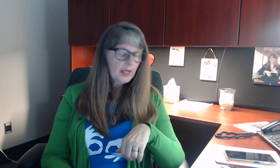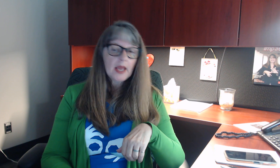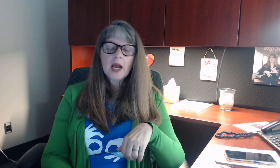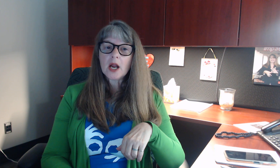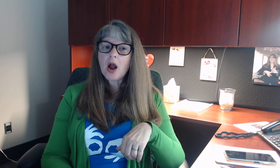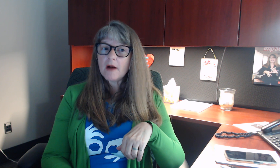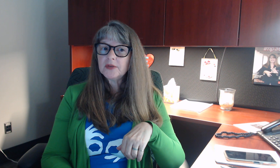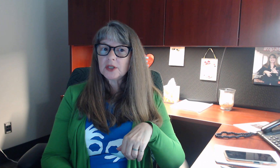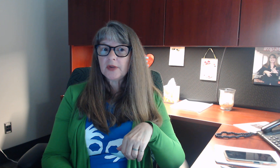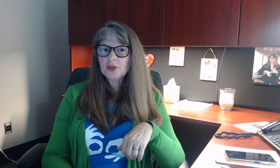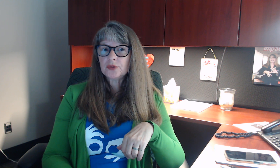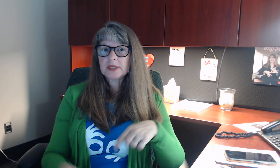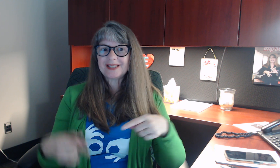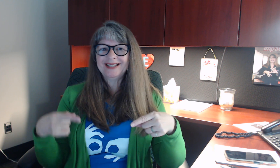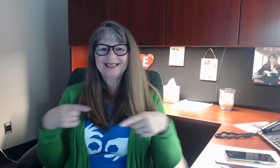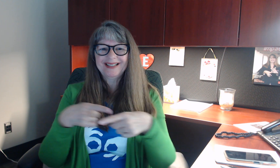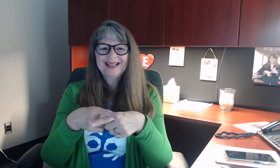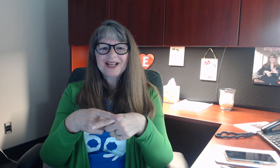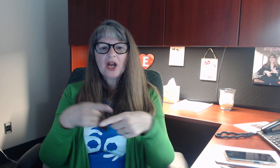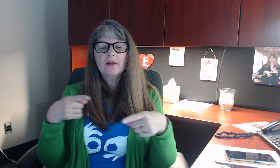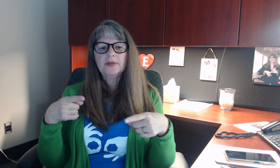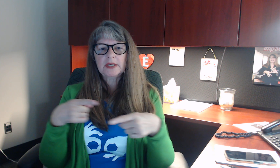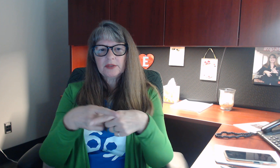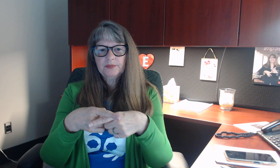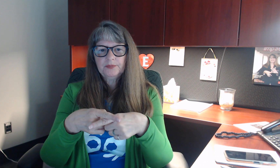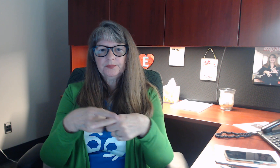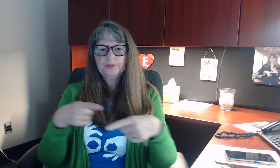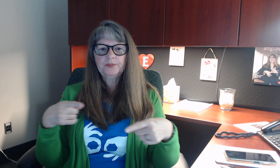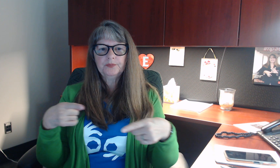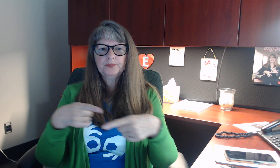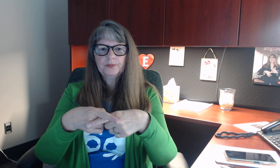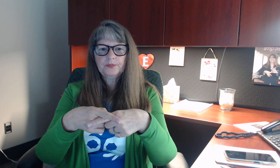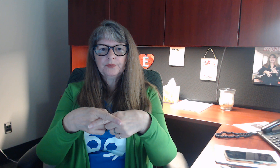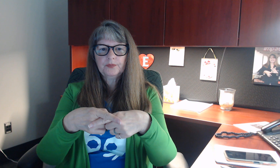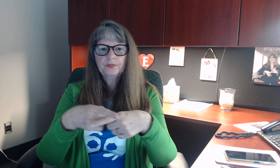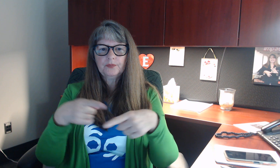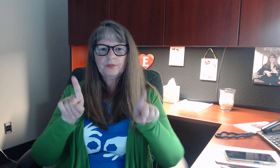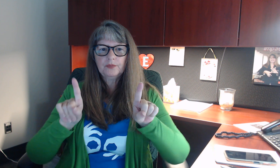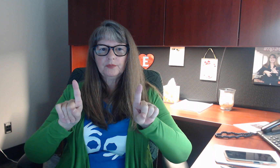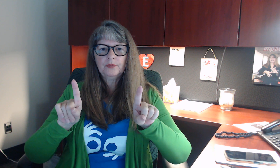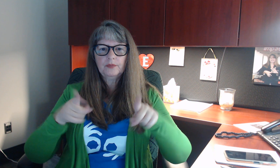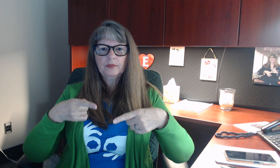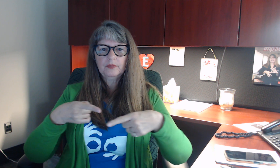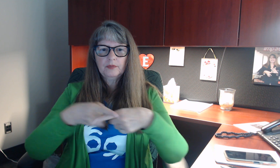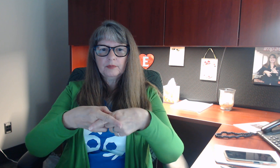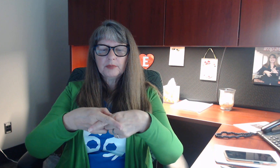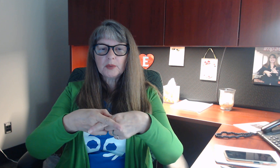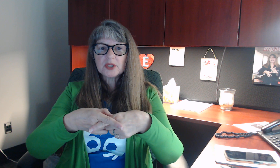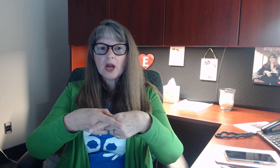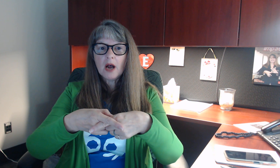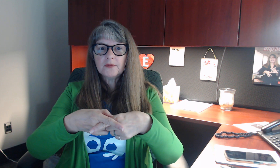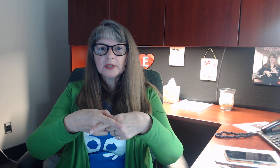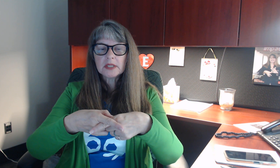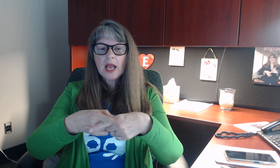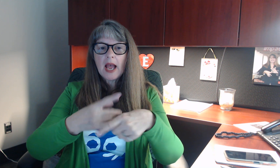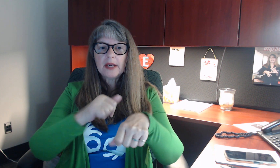a conflict of interest. Conflict. But there was a conflict. I